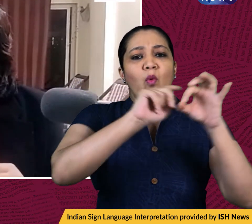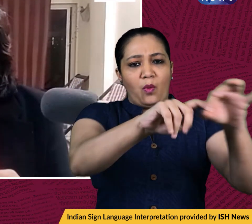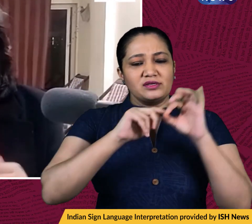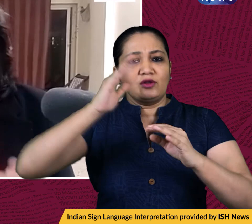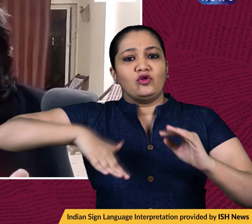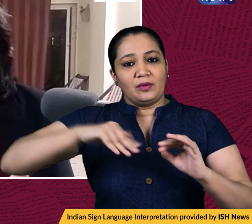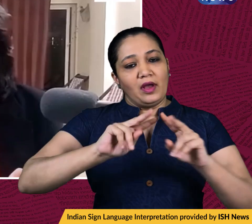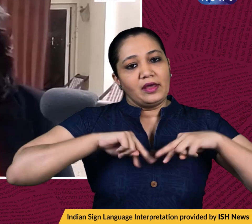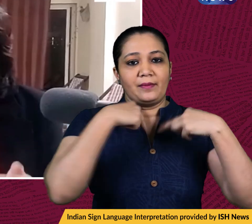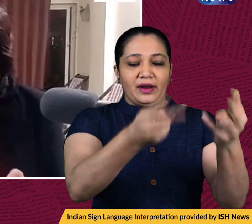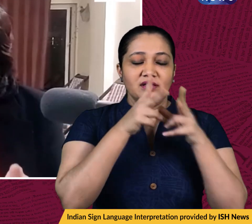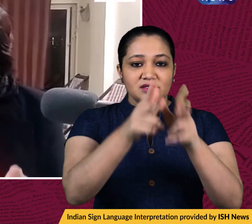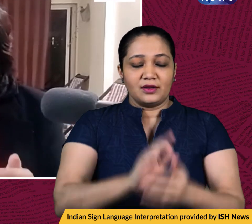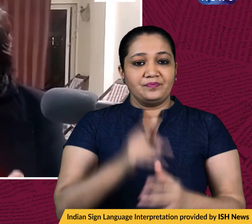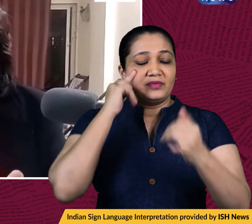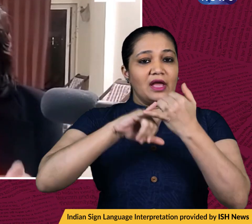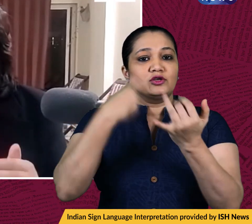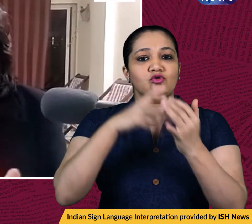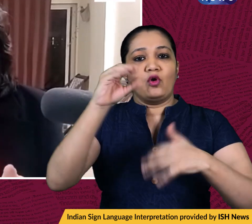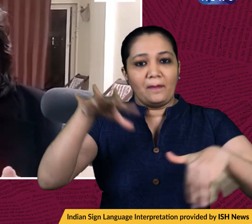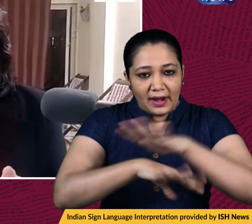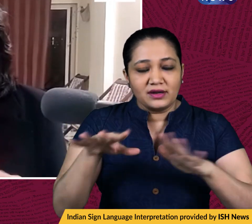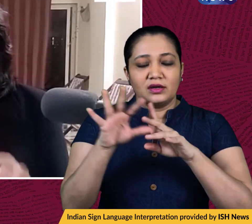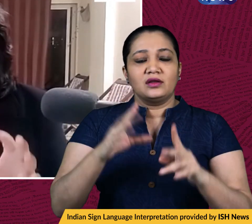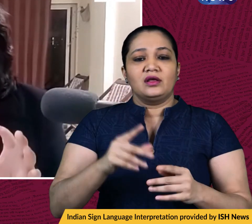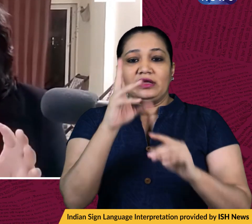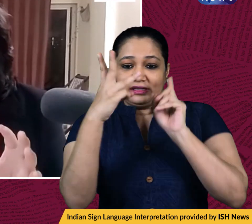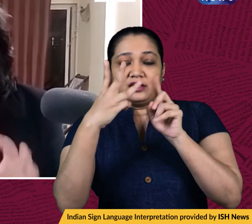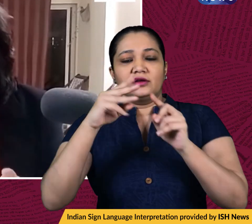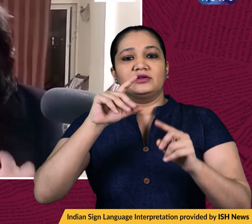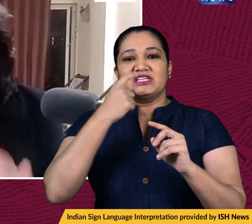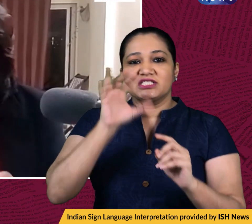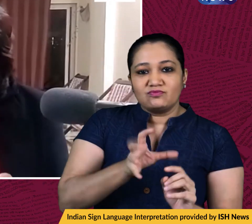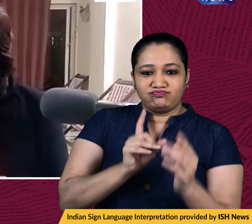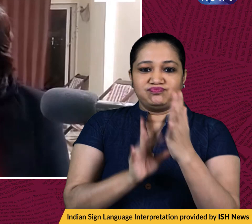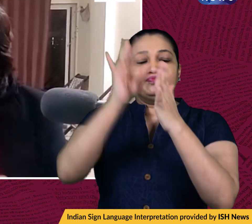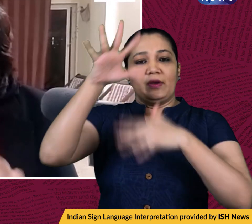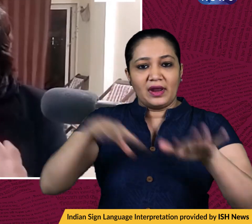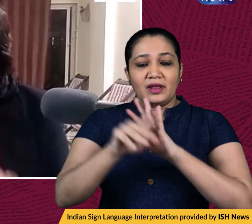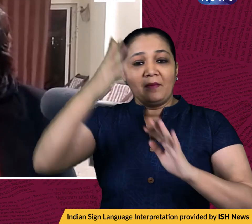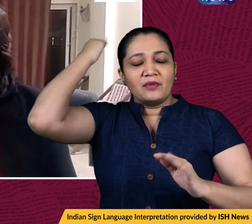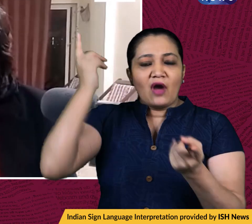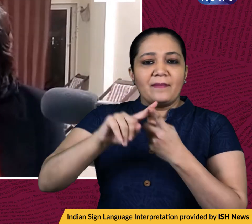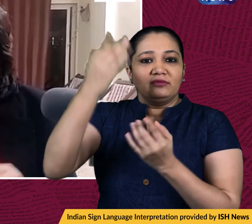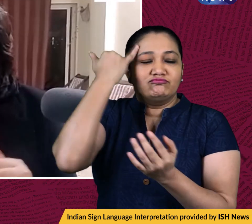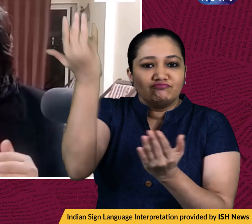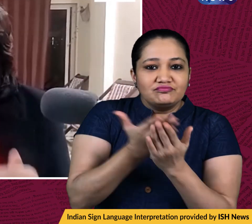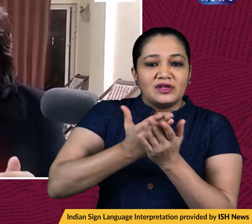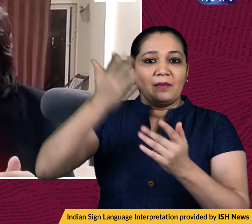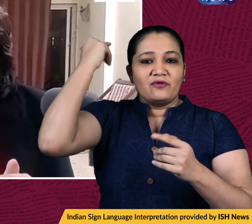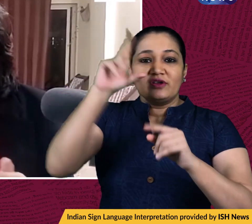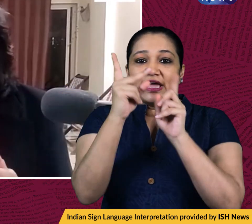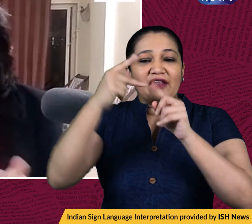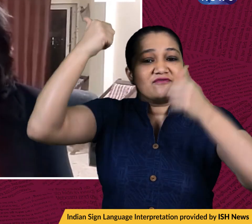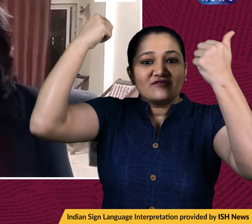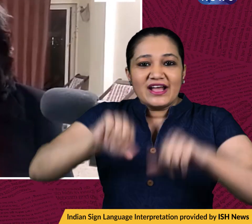to a question in the Lok Sabha, Singh said ISRO is currently working on its third lunar mission, including based on